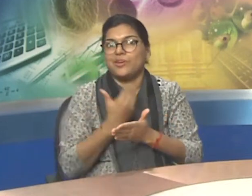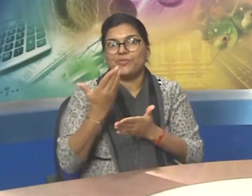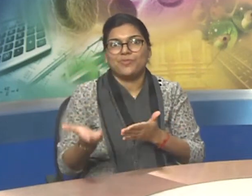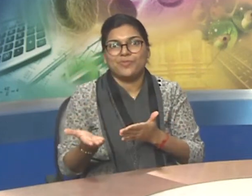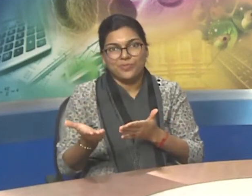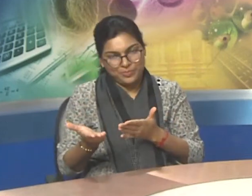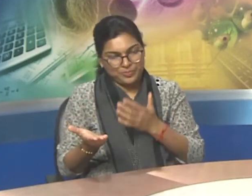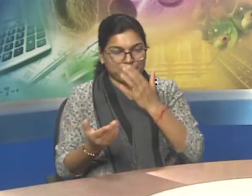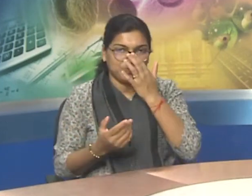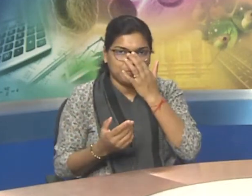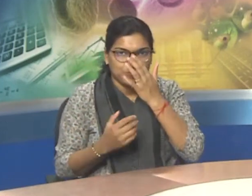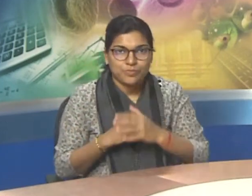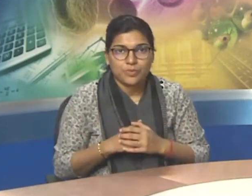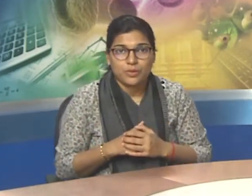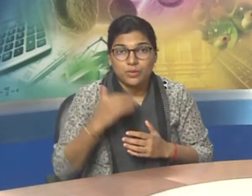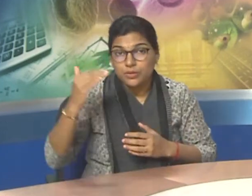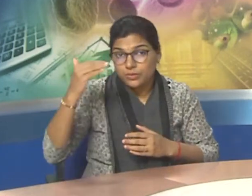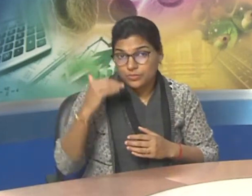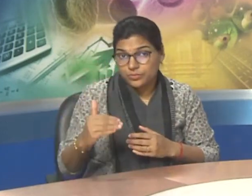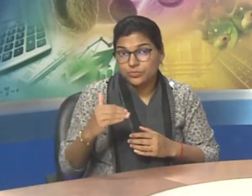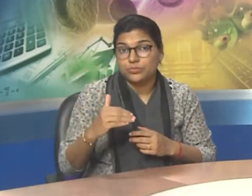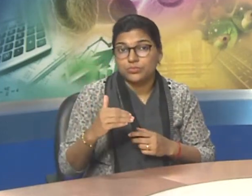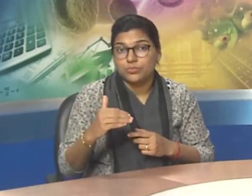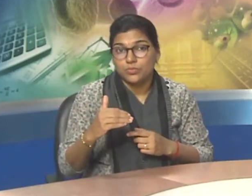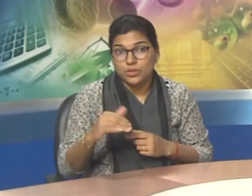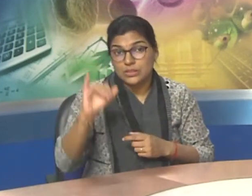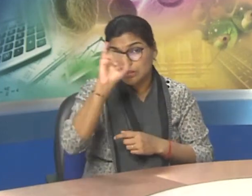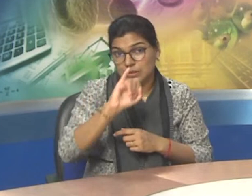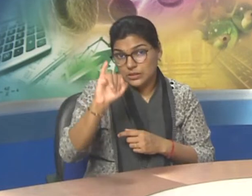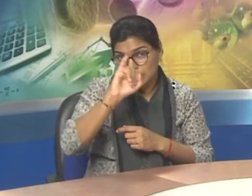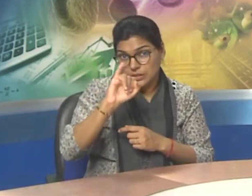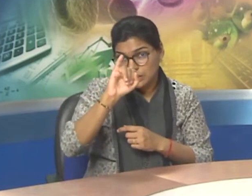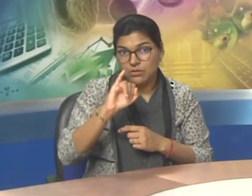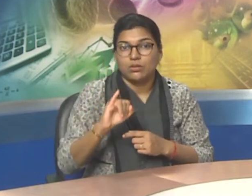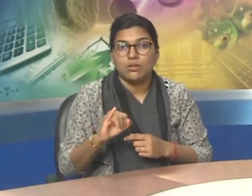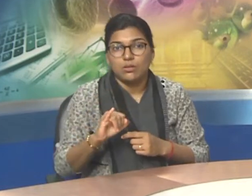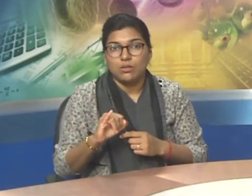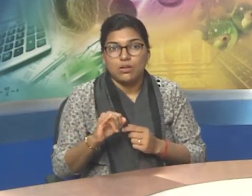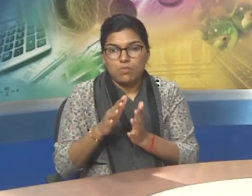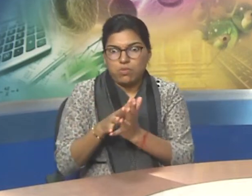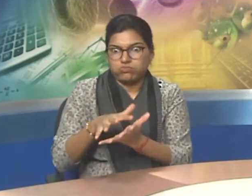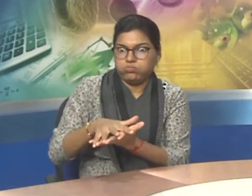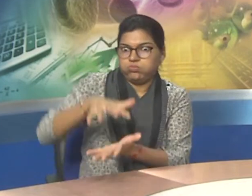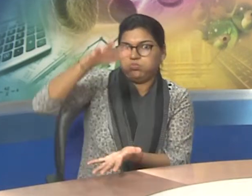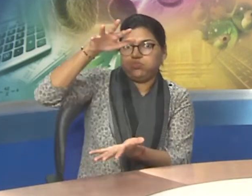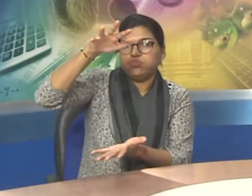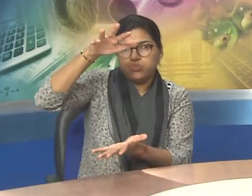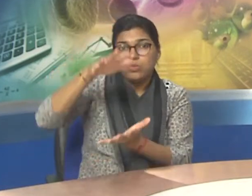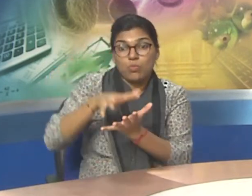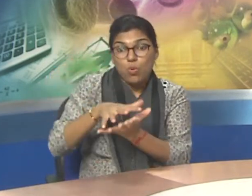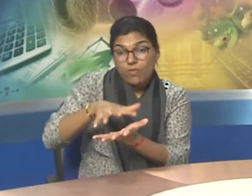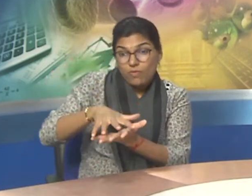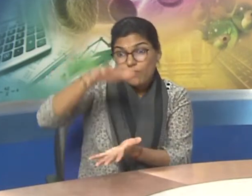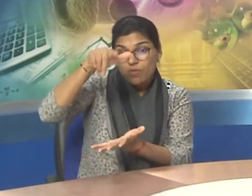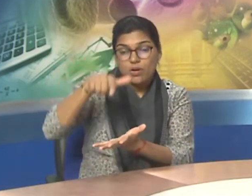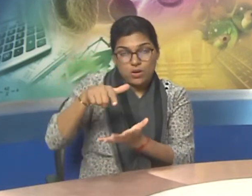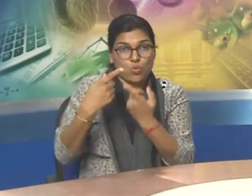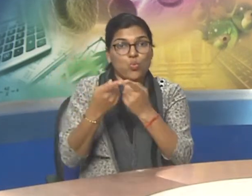found in one library, then that can be searched in another library which is connected with